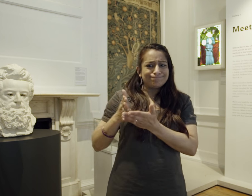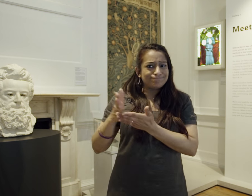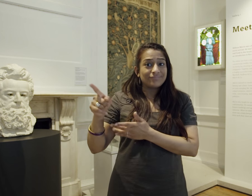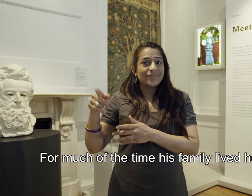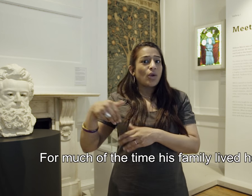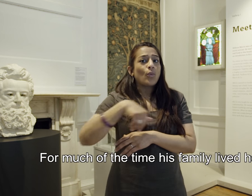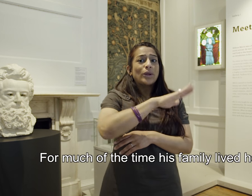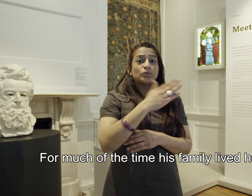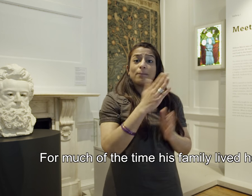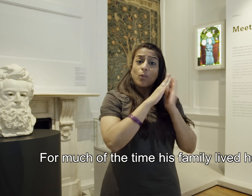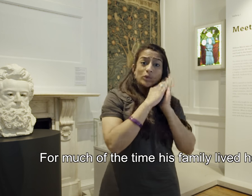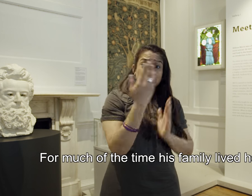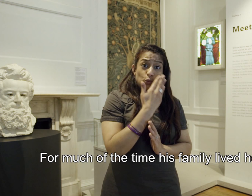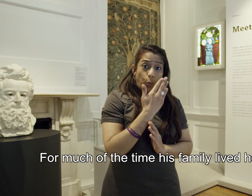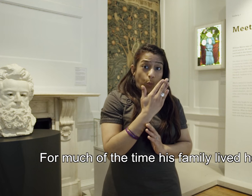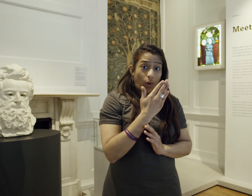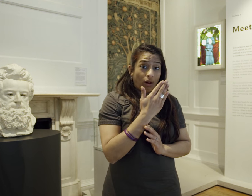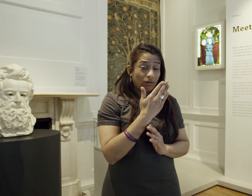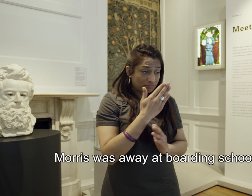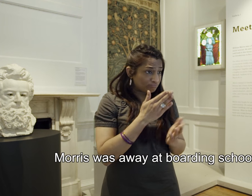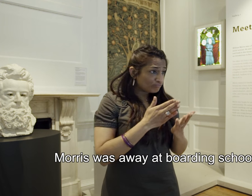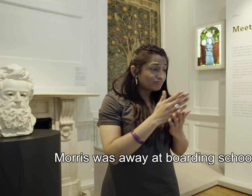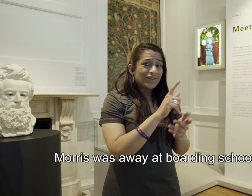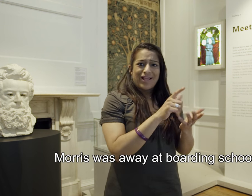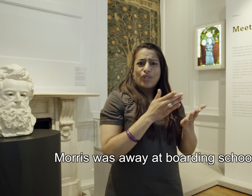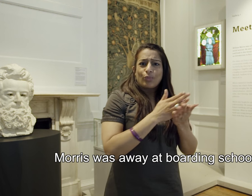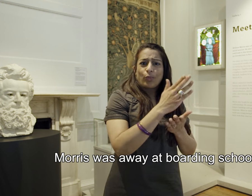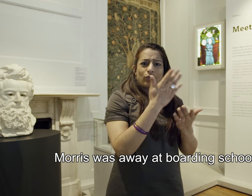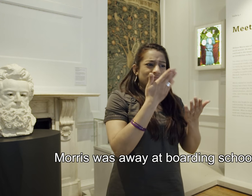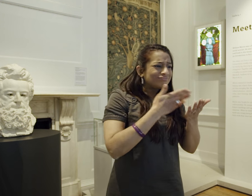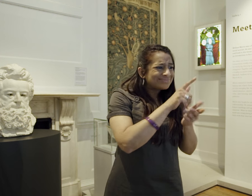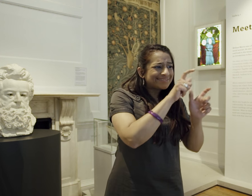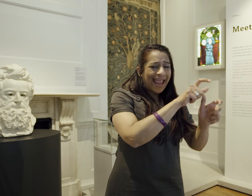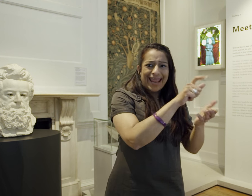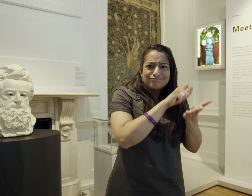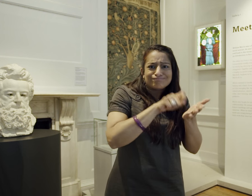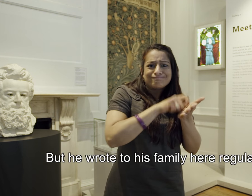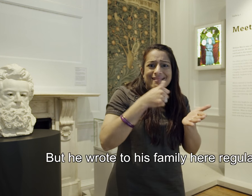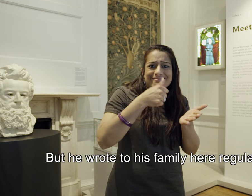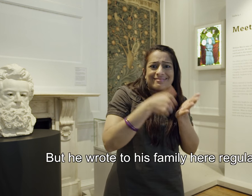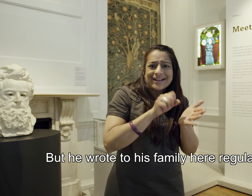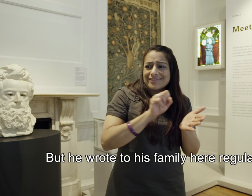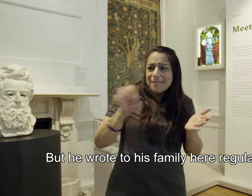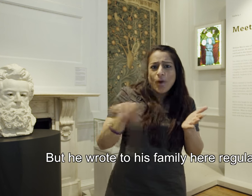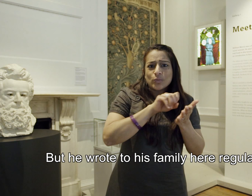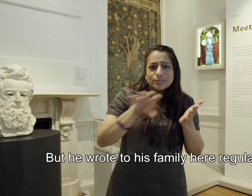for much of the time his family lived here Morris was away at boarding school but he wrote to his family here